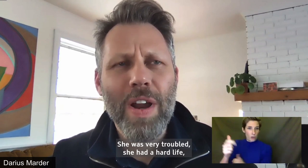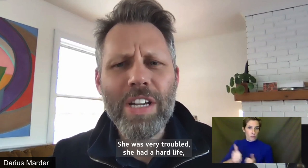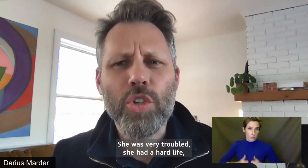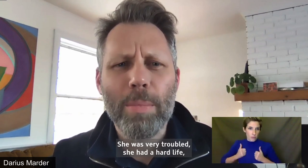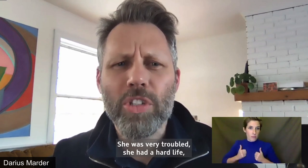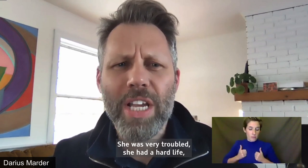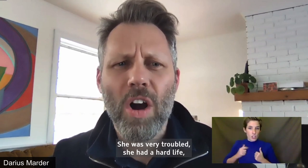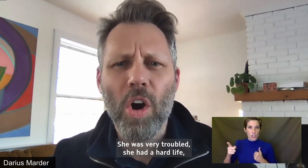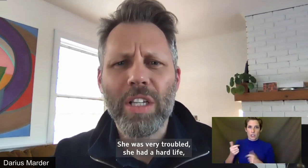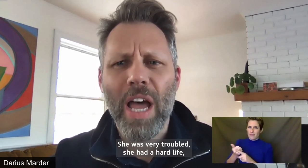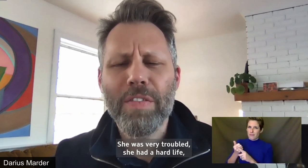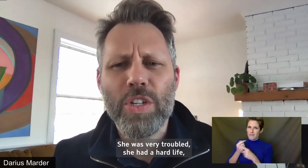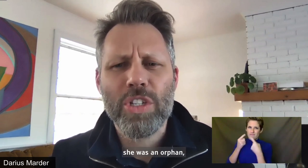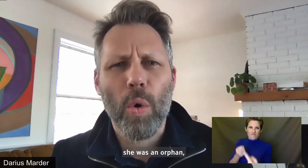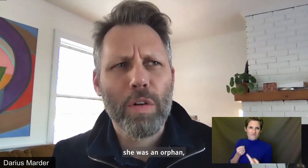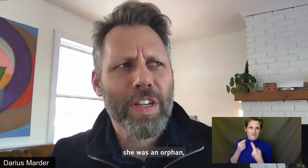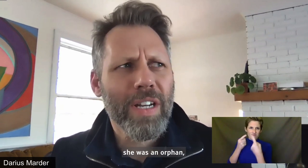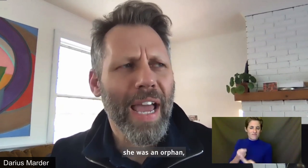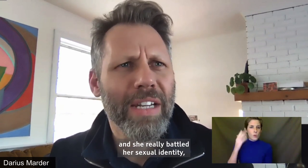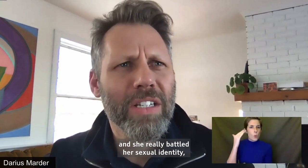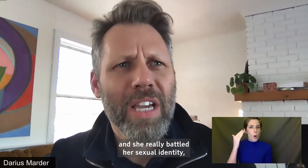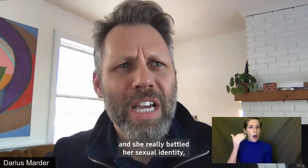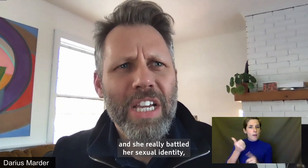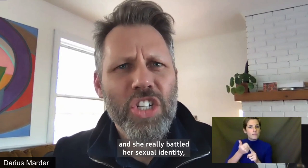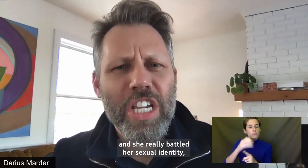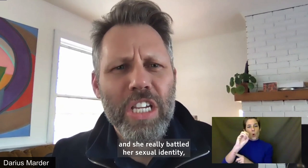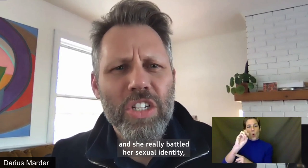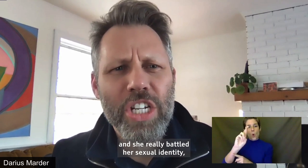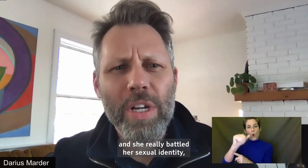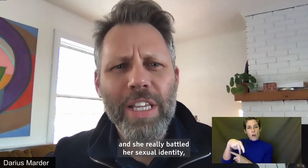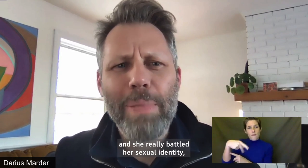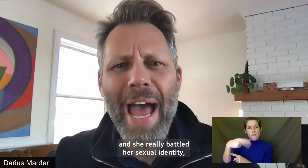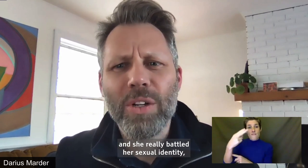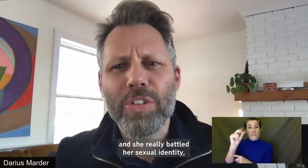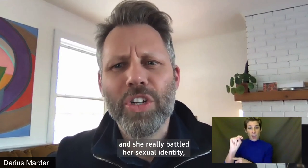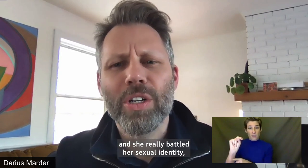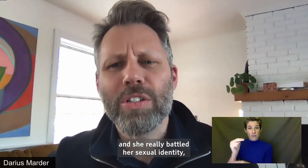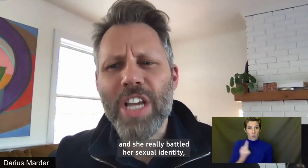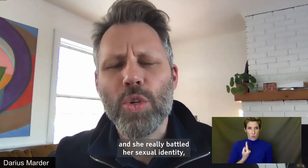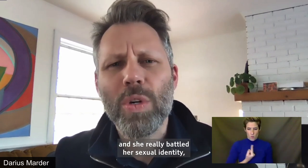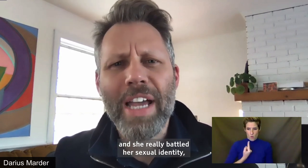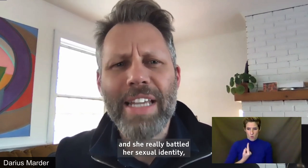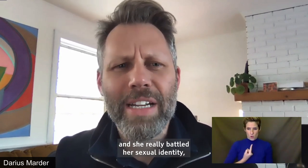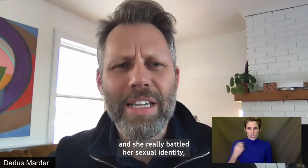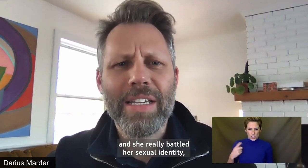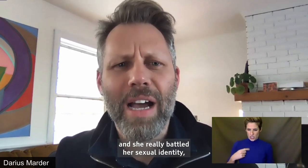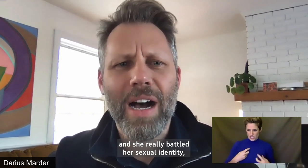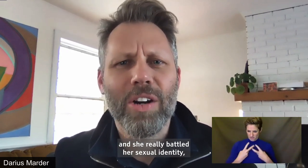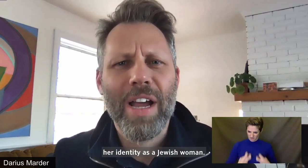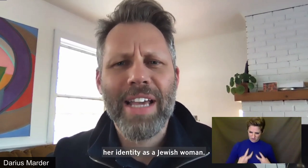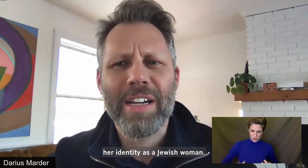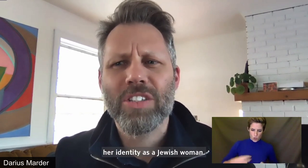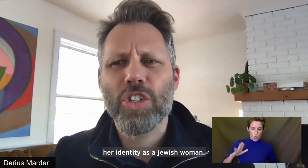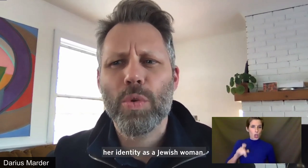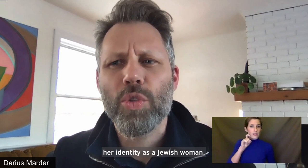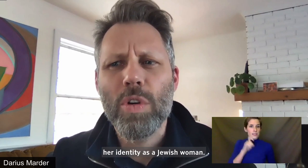she was very troubled. She had a hard life. She was an orphan, and she really battled her sexual identity,